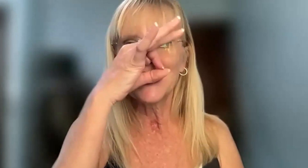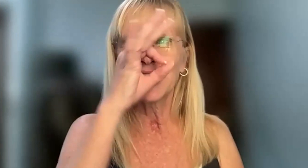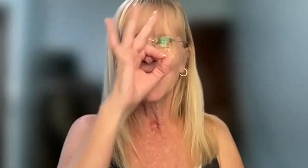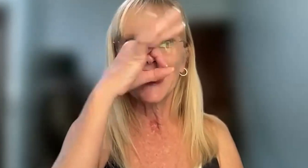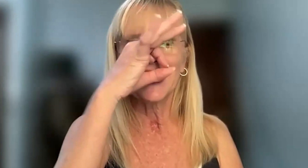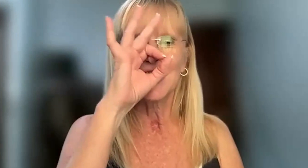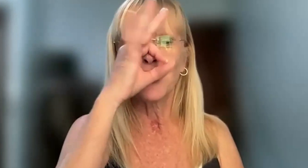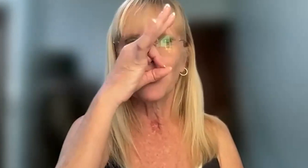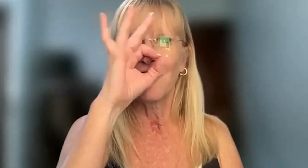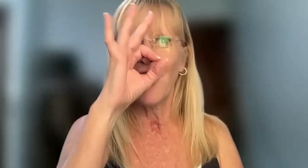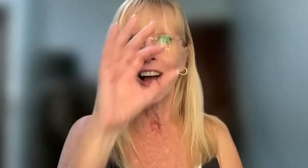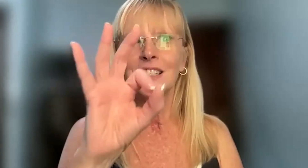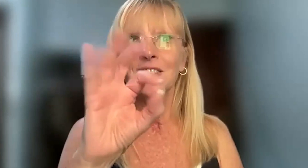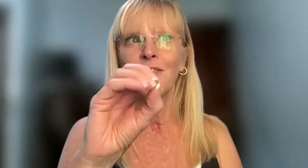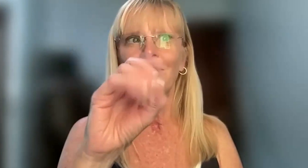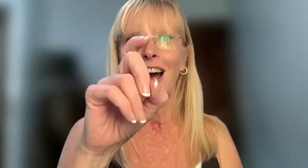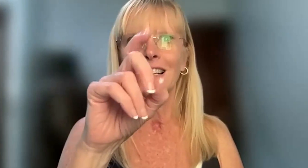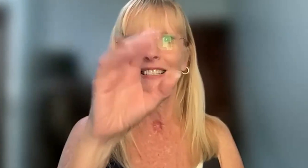and go like this for fox, fox.